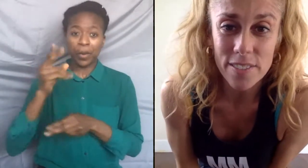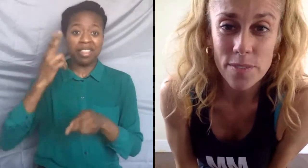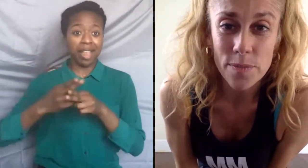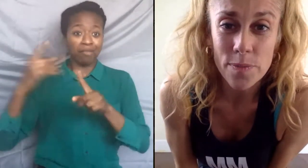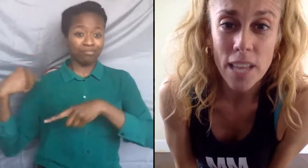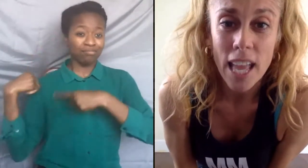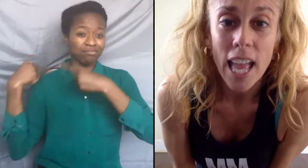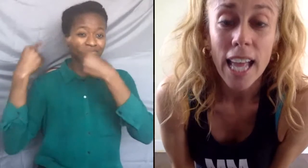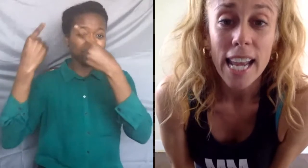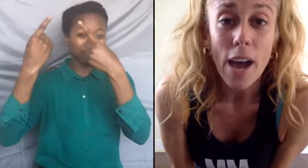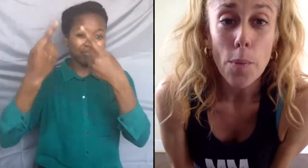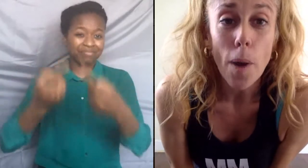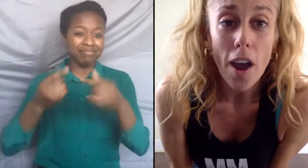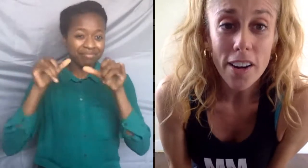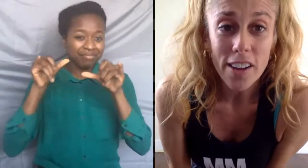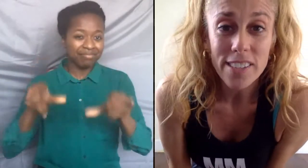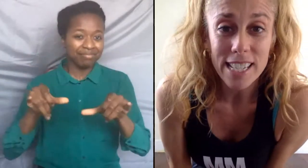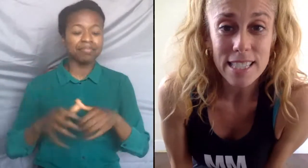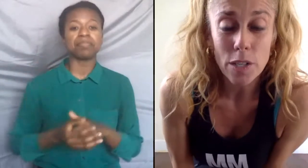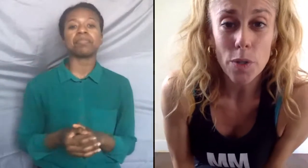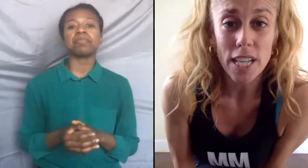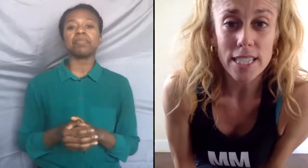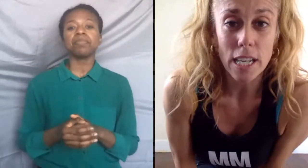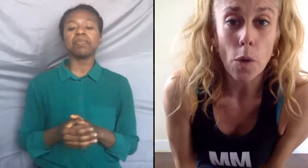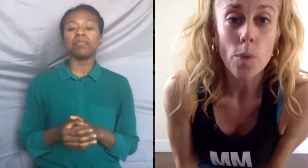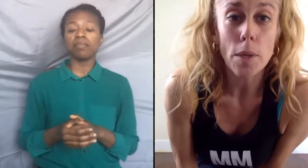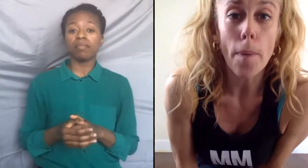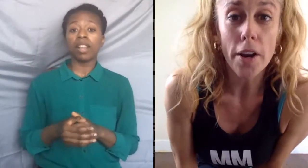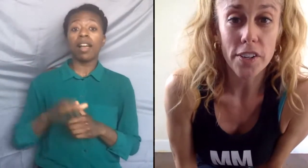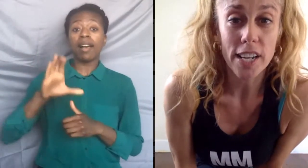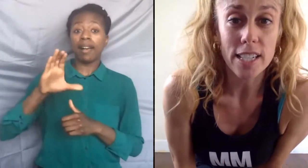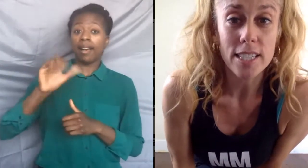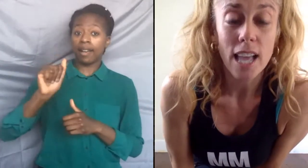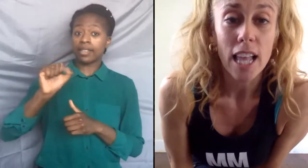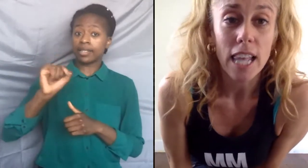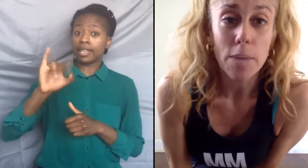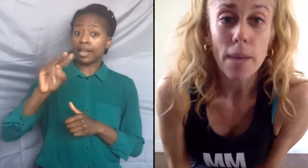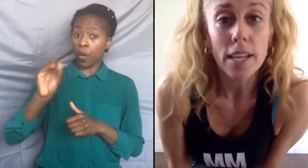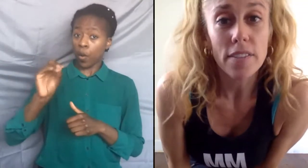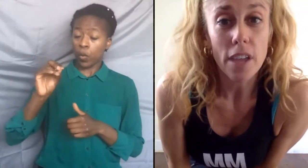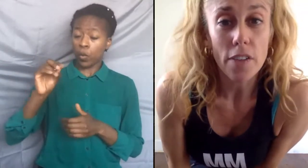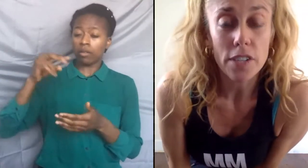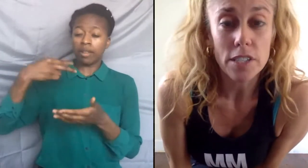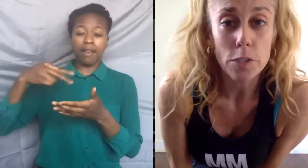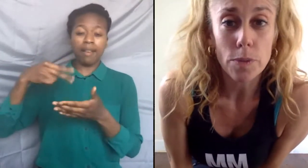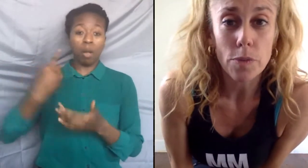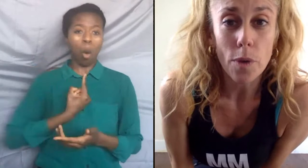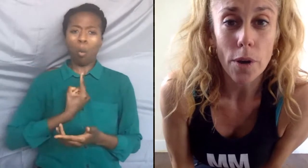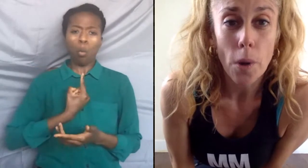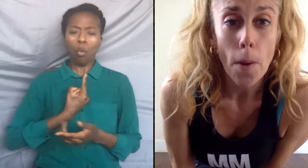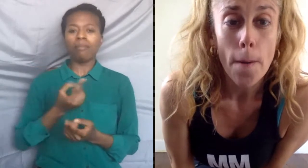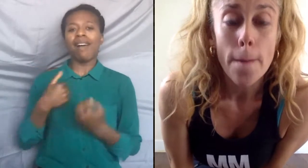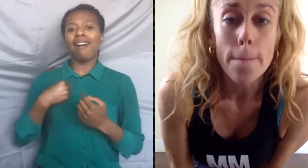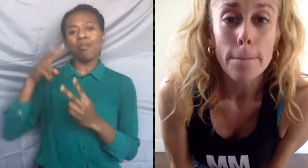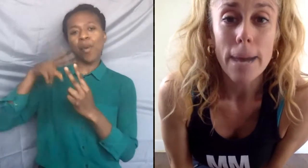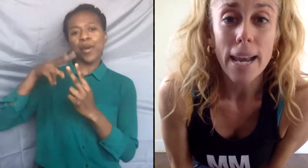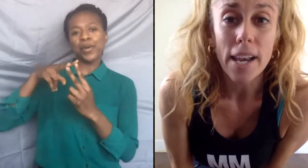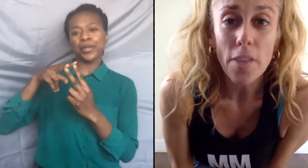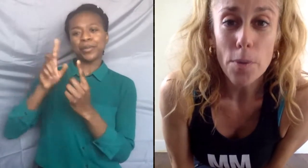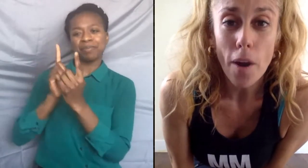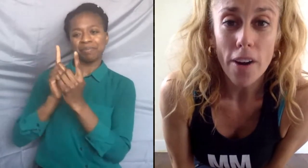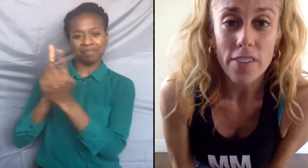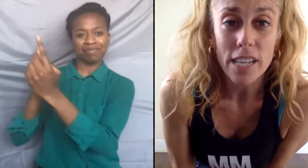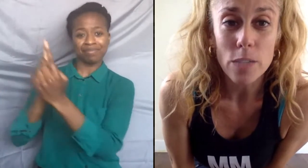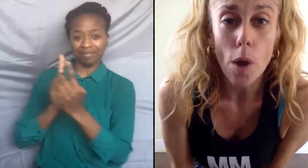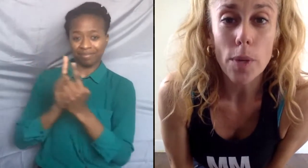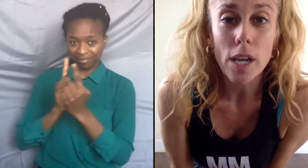day. Now, part of casino dancing was a partner dance, like many of the other dances before. But